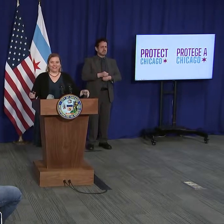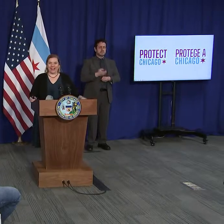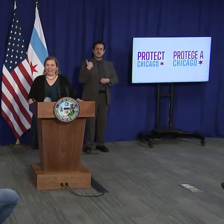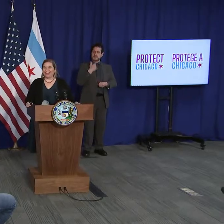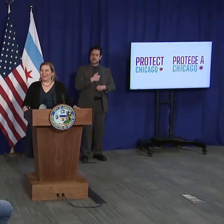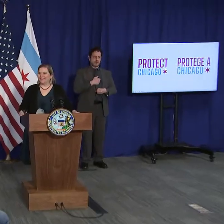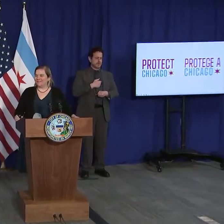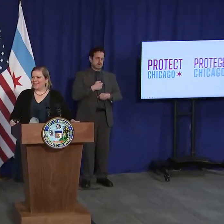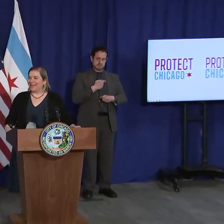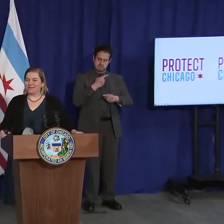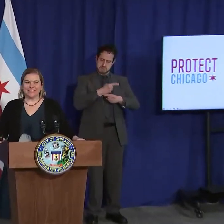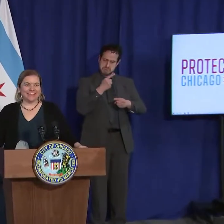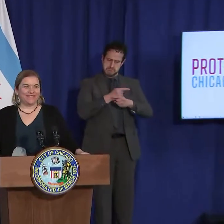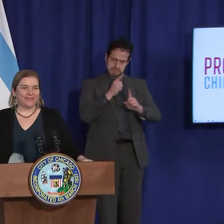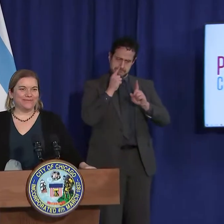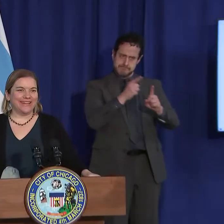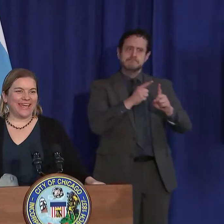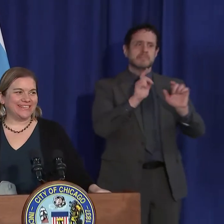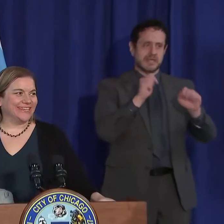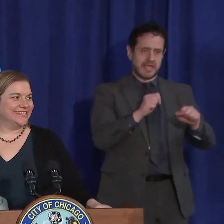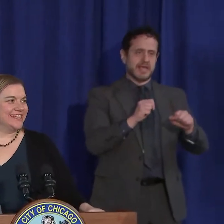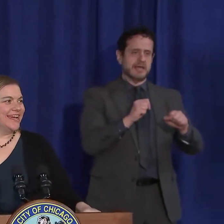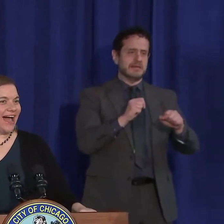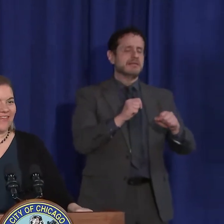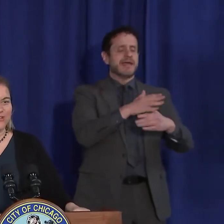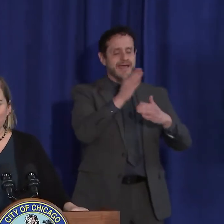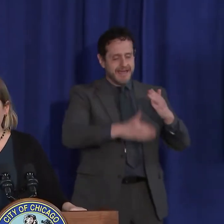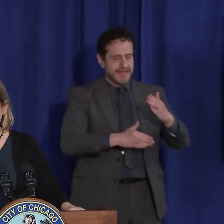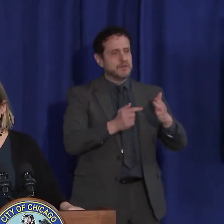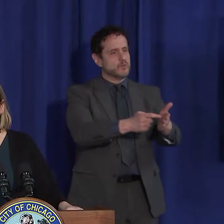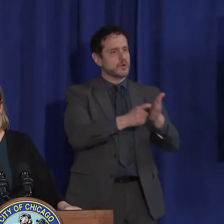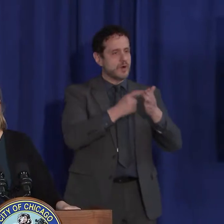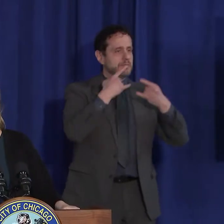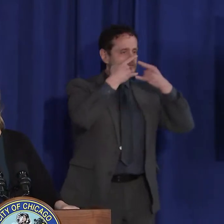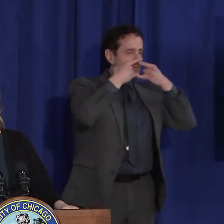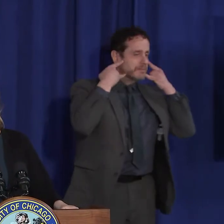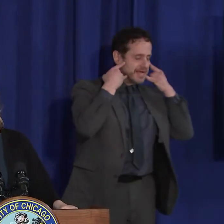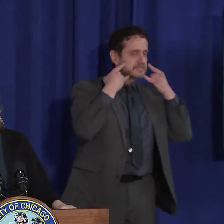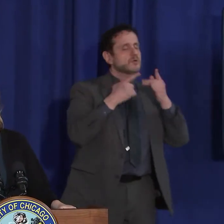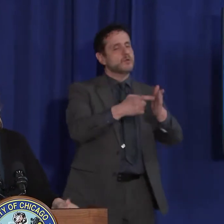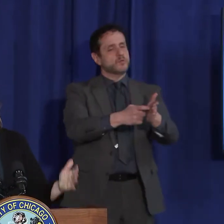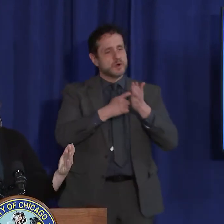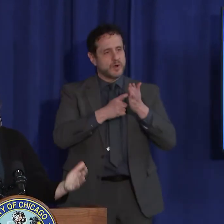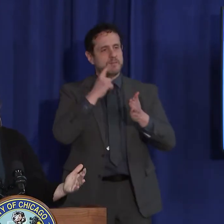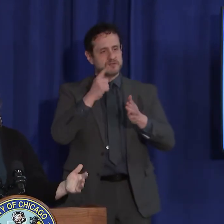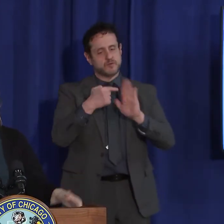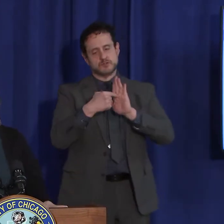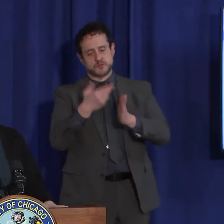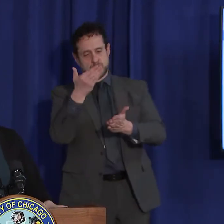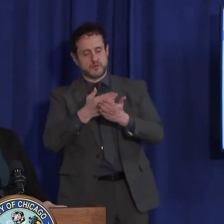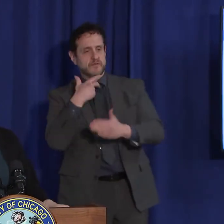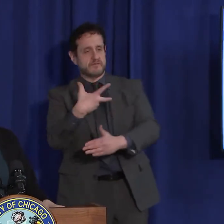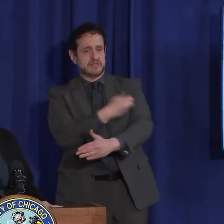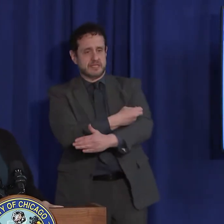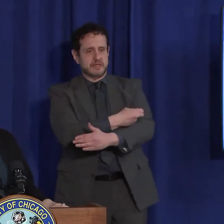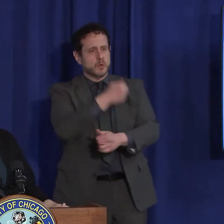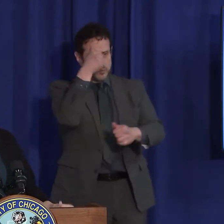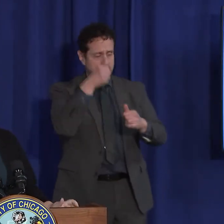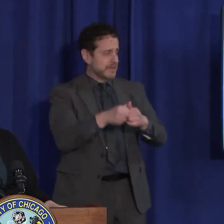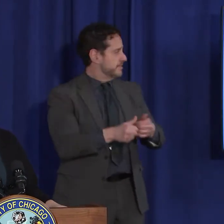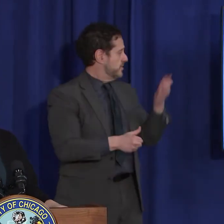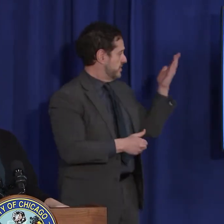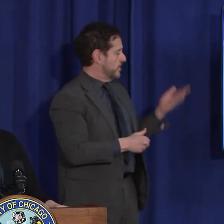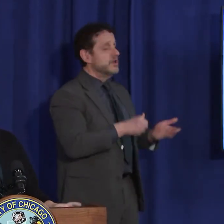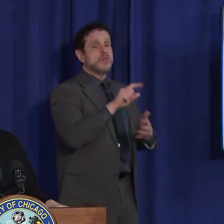right on track with being able to lift those mitigations on the 28th, as you heard. So first of all, as a reminder, these are the 4